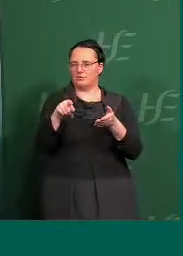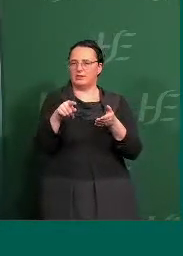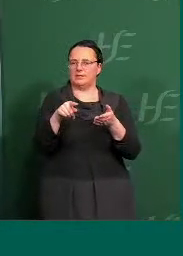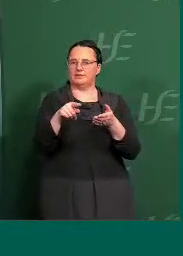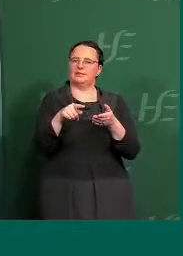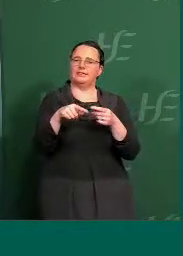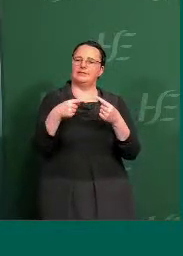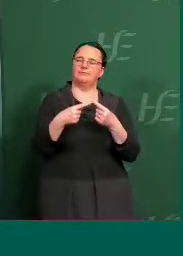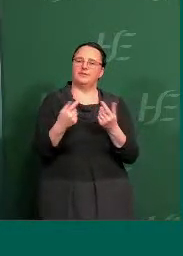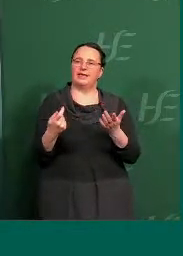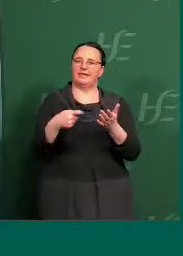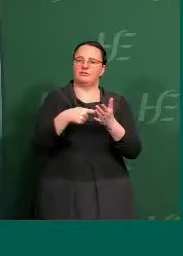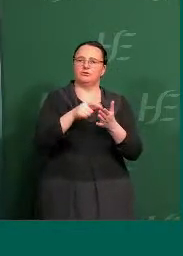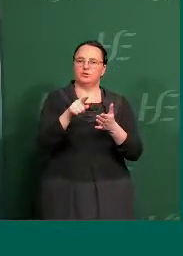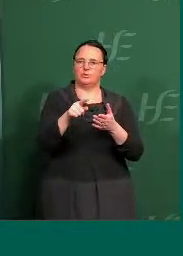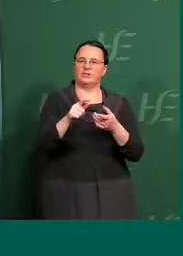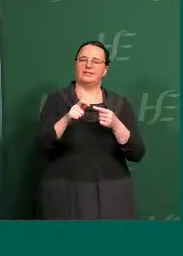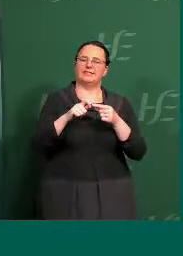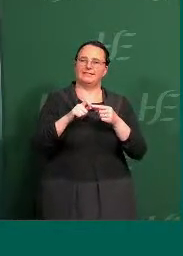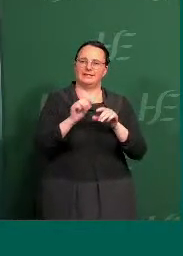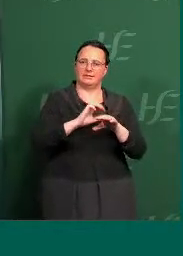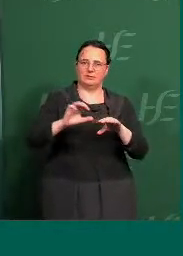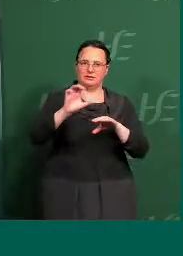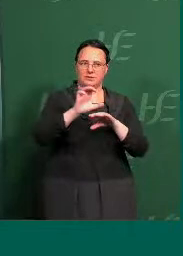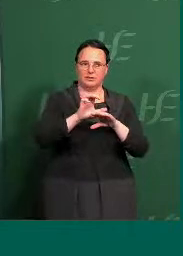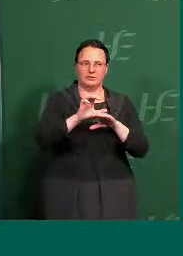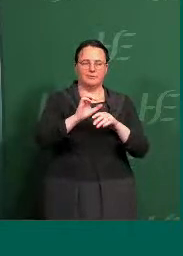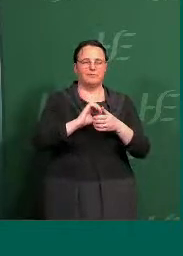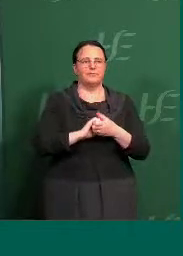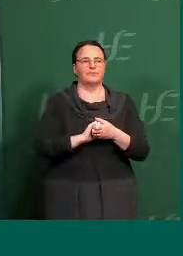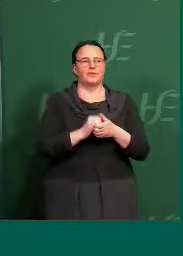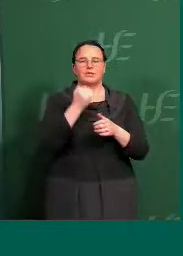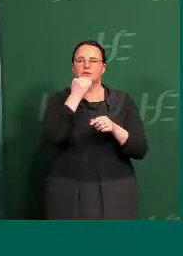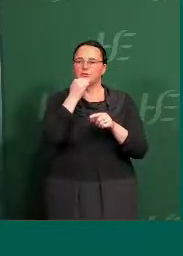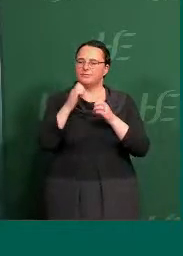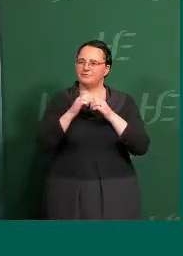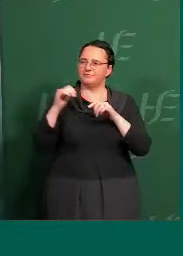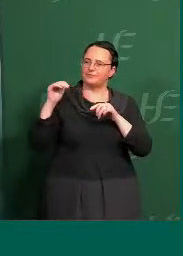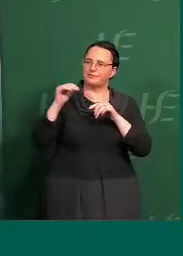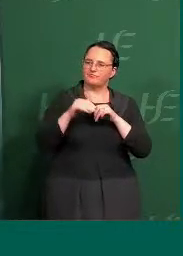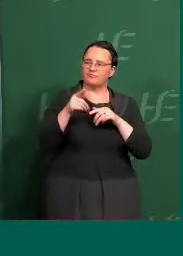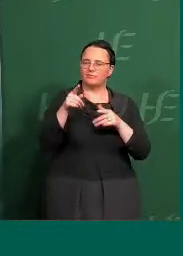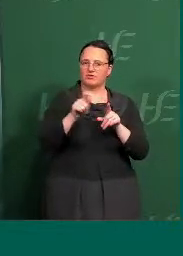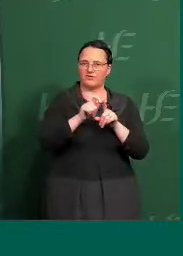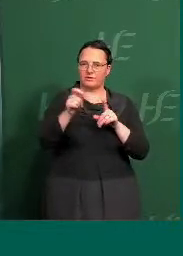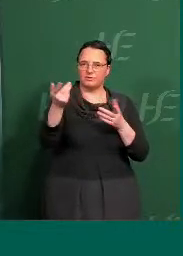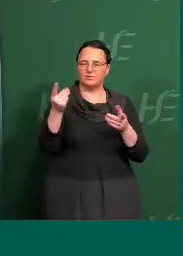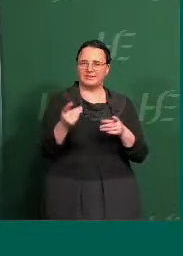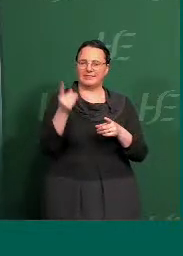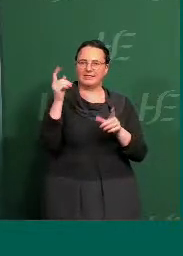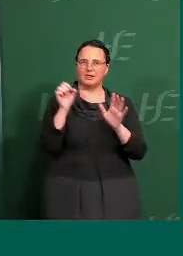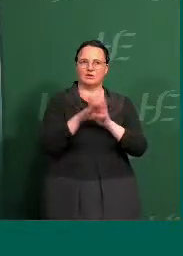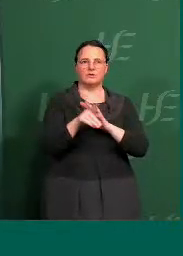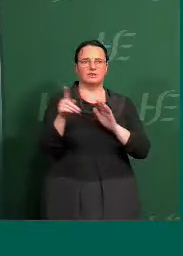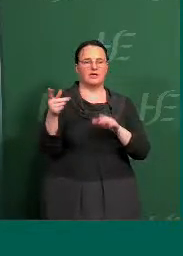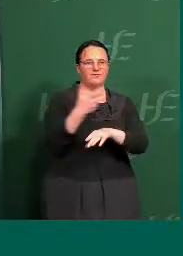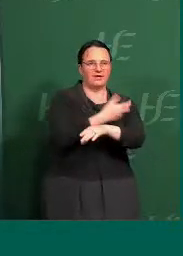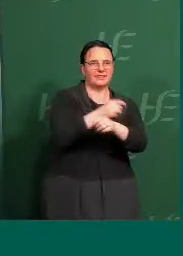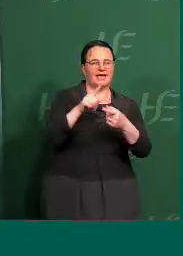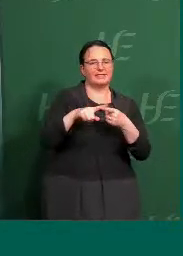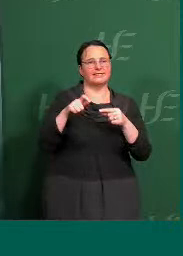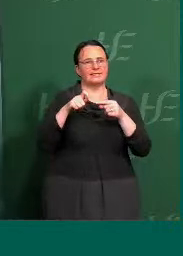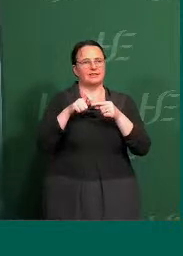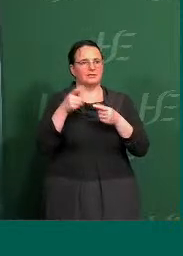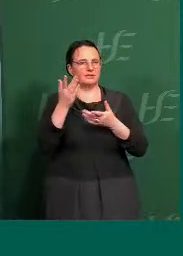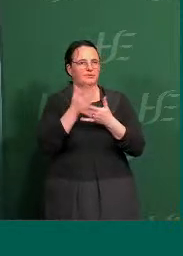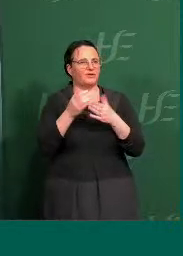centres. Community referrals, again, I wouldn't pay too much stock to the decrease week on week given the weather. We did lose both in vaccines and in testing.